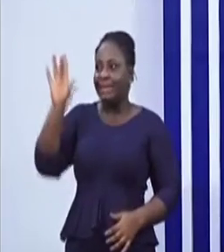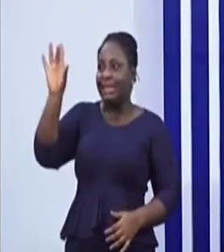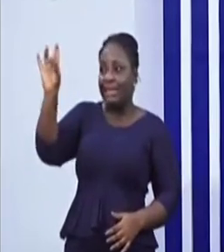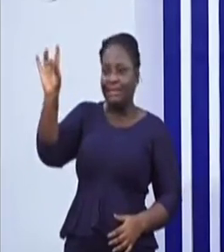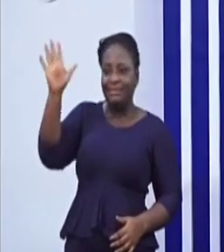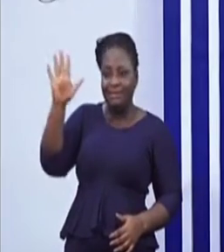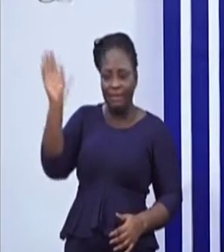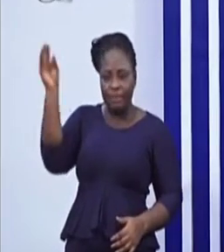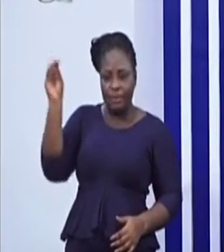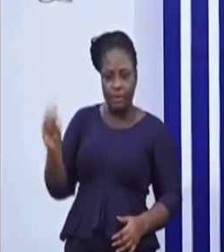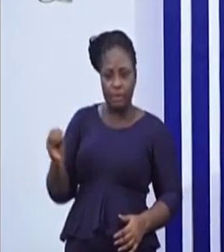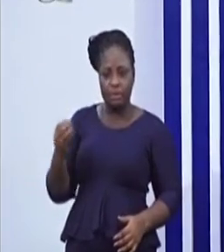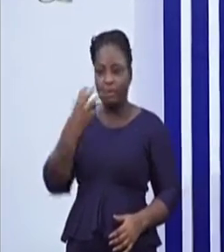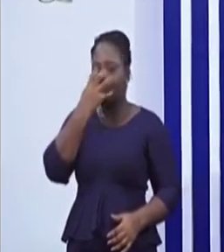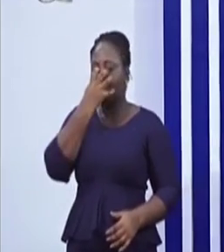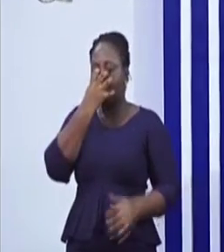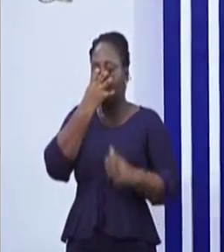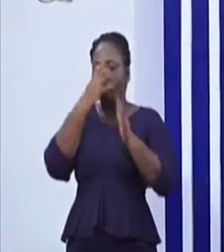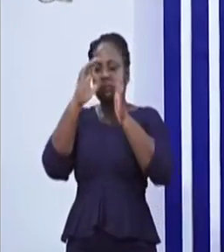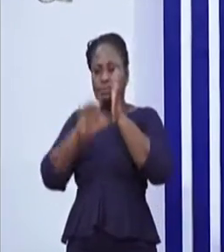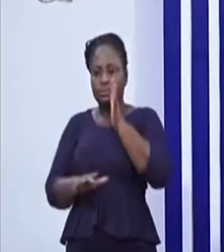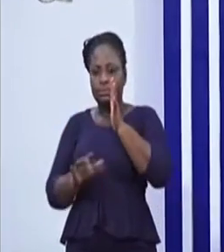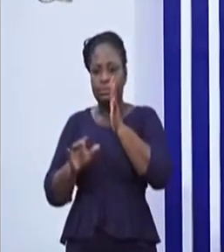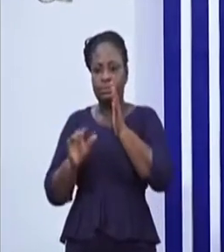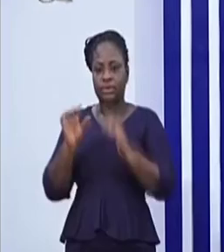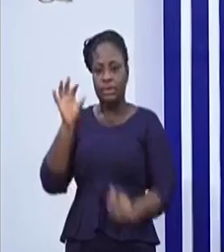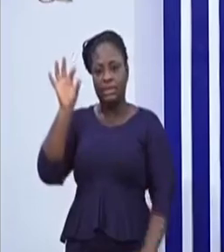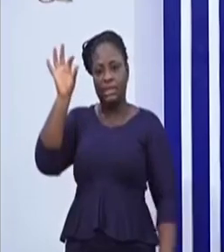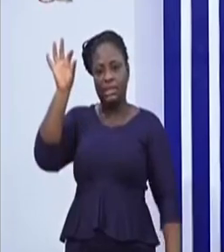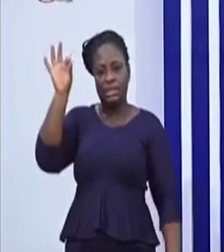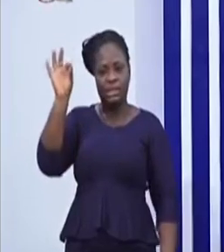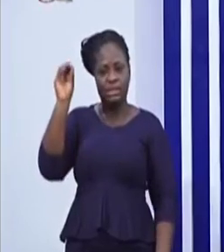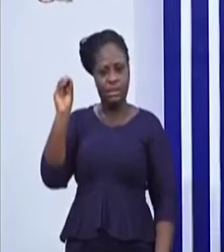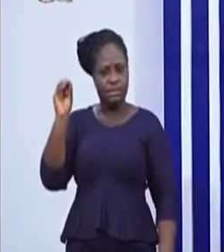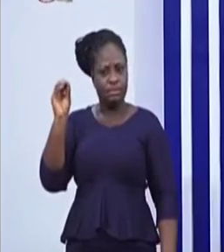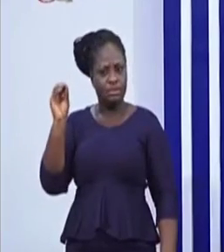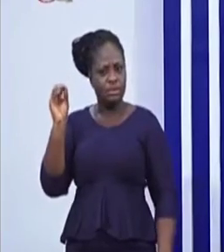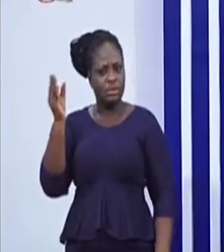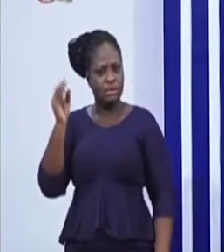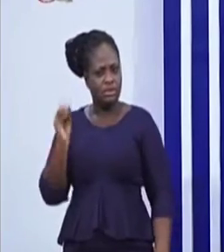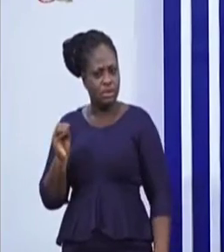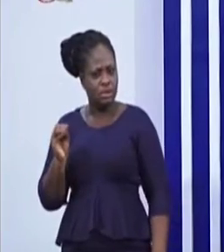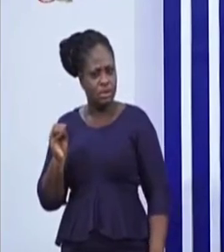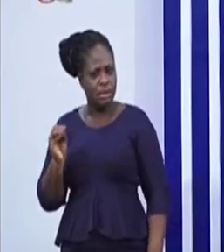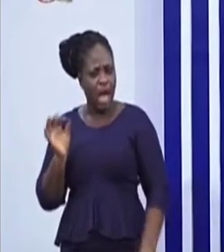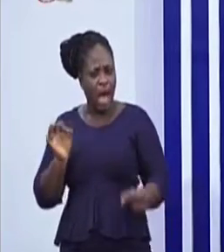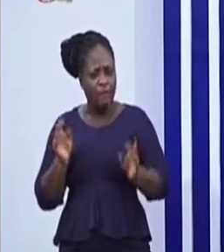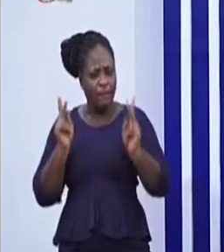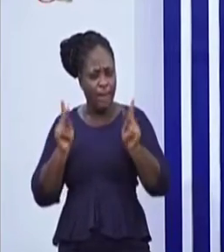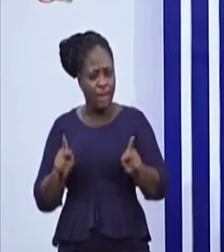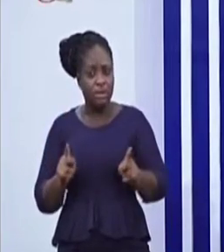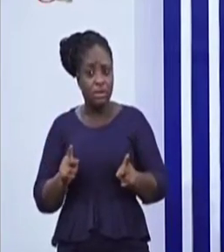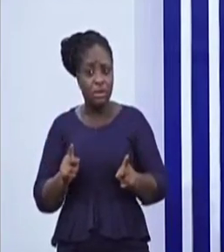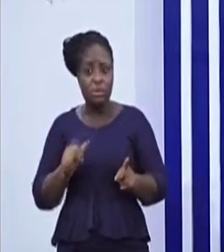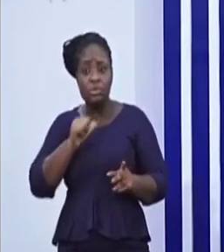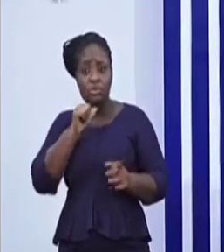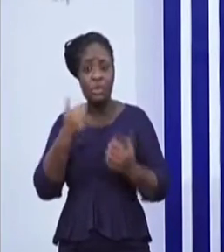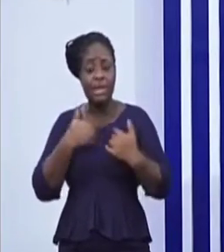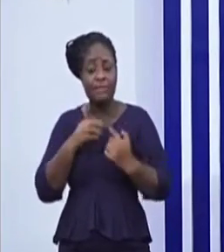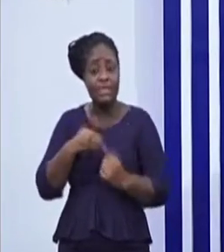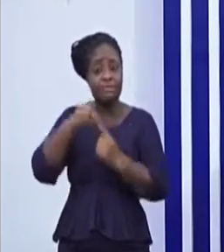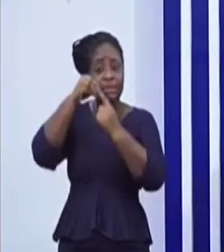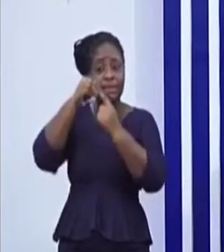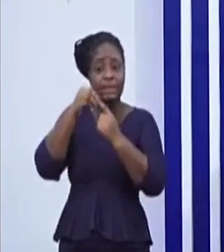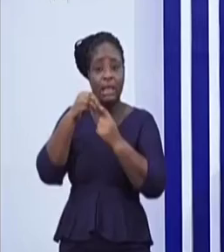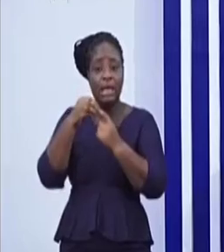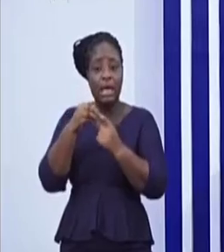85%. And on oxygen, it shot up to 99%. What it means is that if this patient didn't have this care, we would have lost the patient.